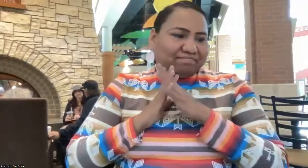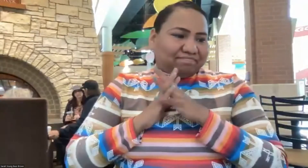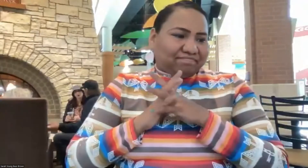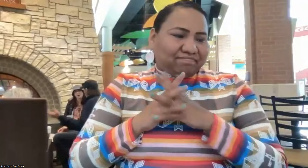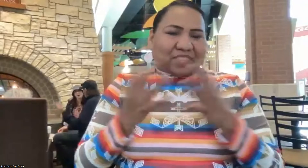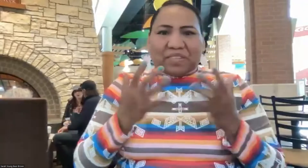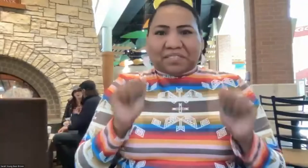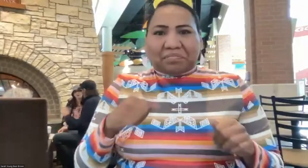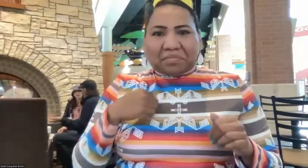And